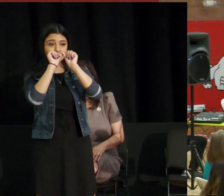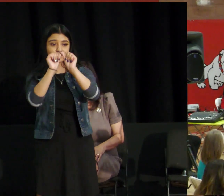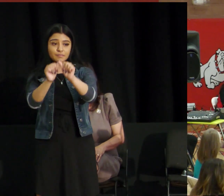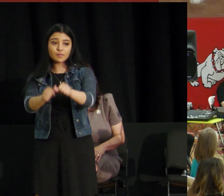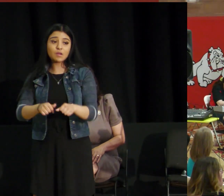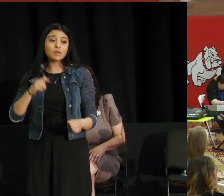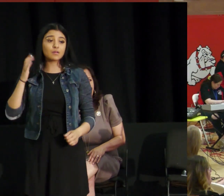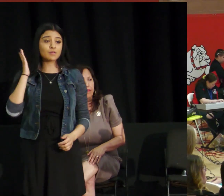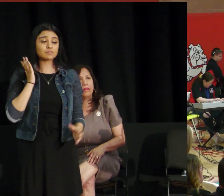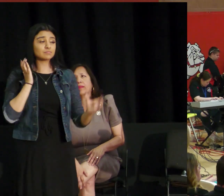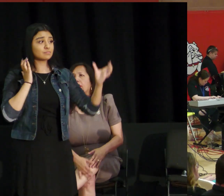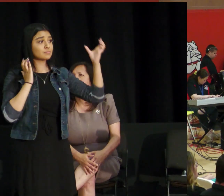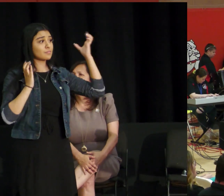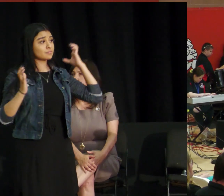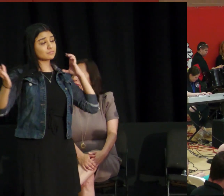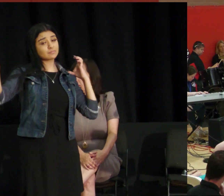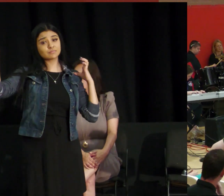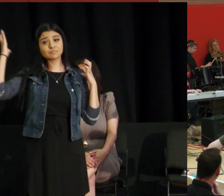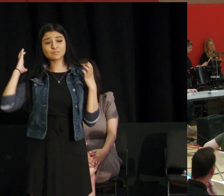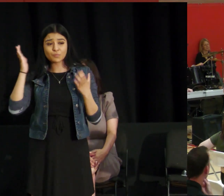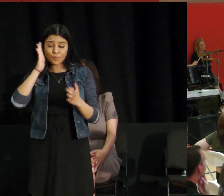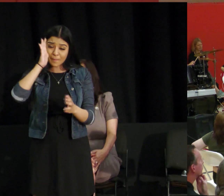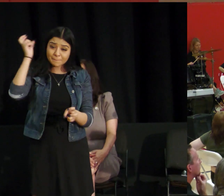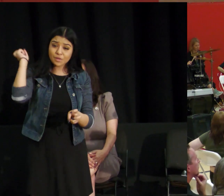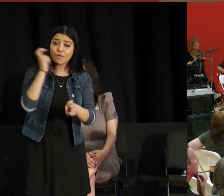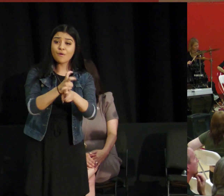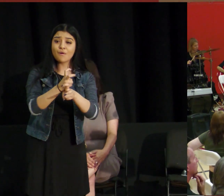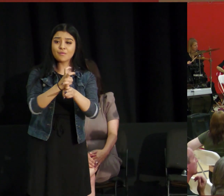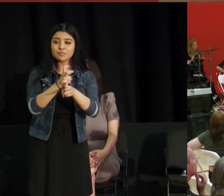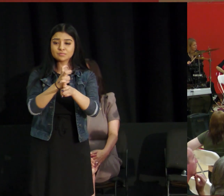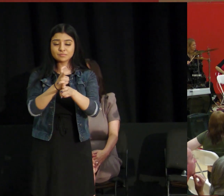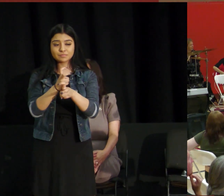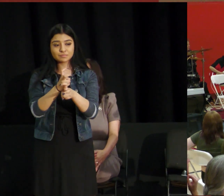Just keep pushing on